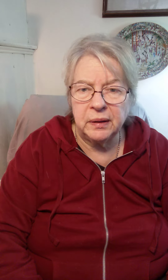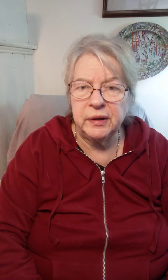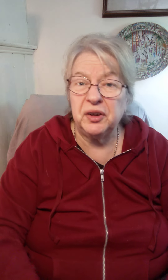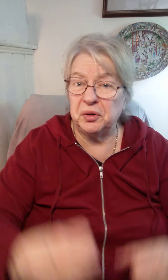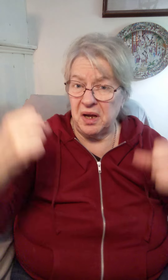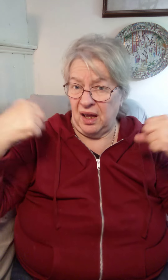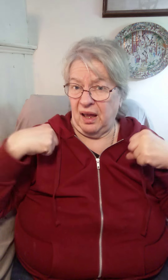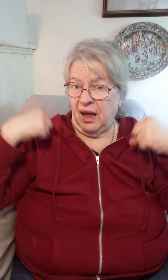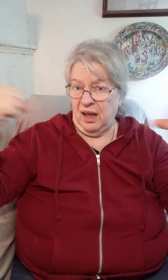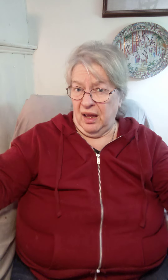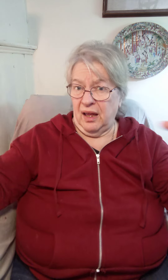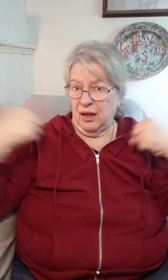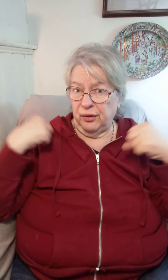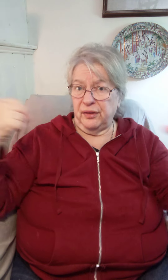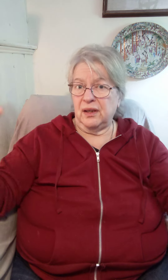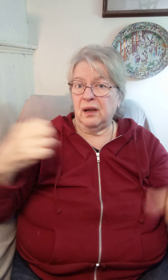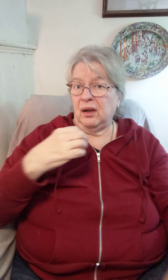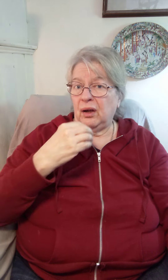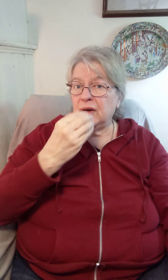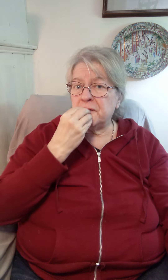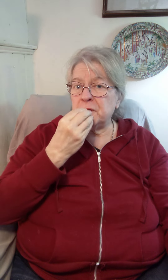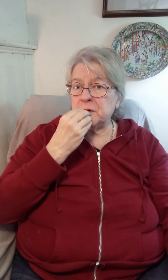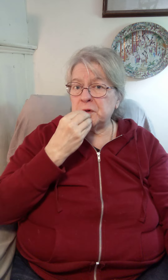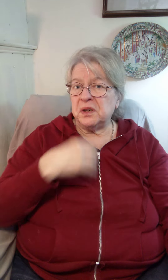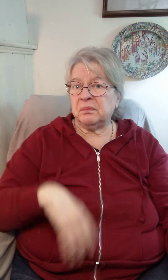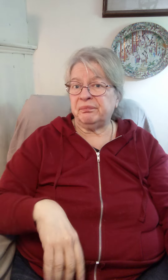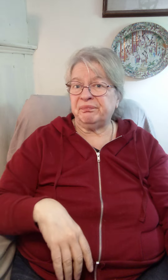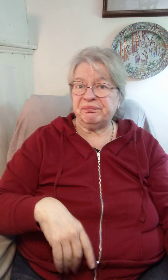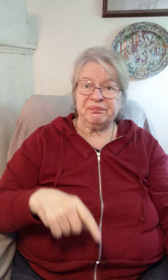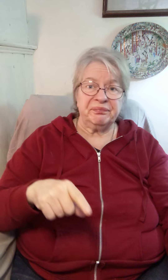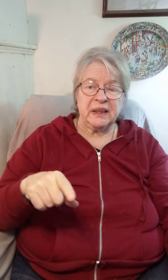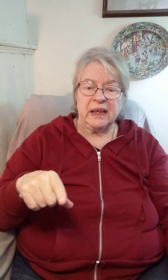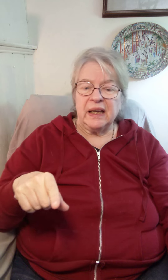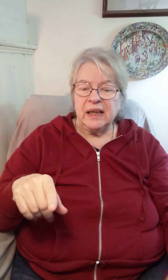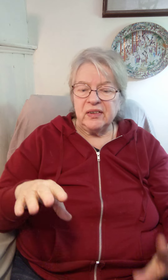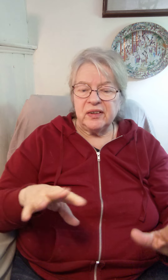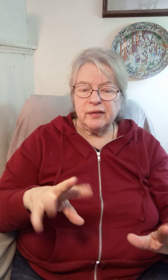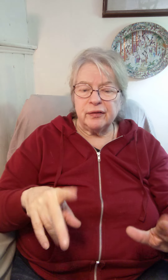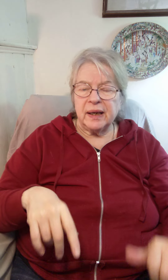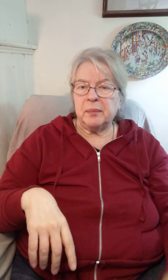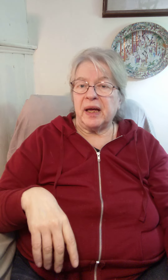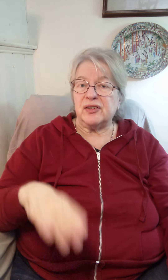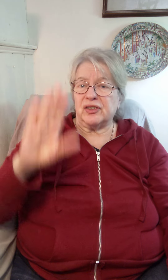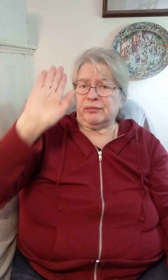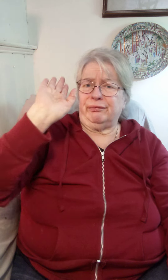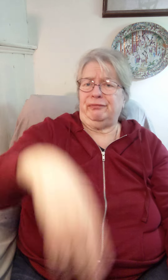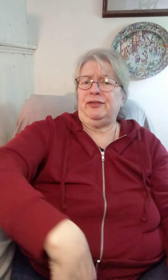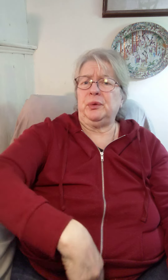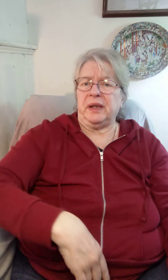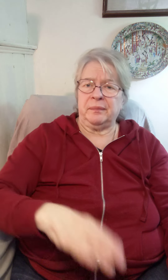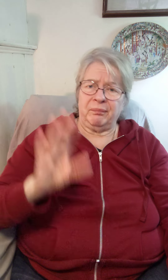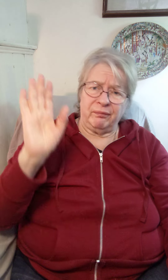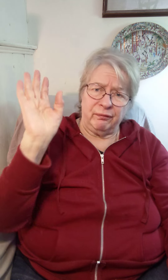We could do healthy food. Instead of forget about it, just